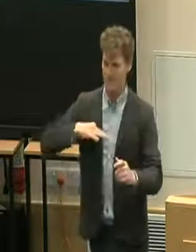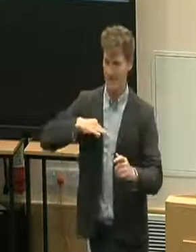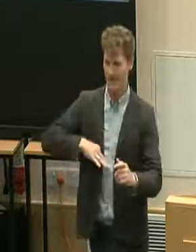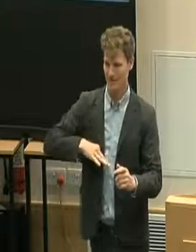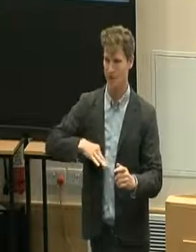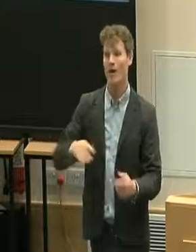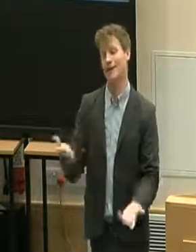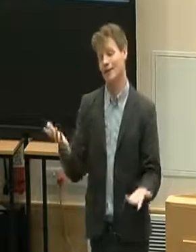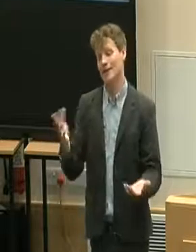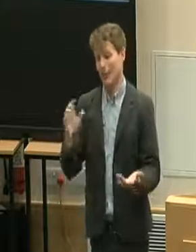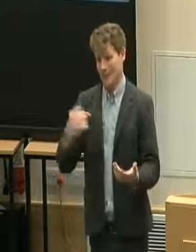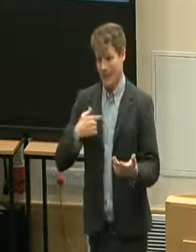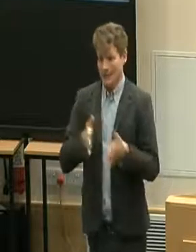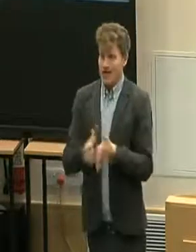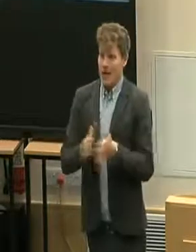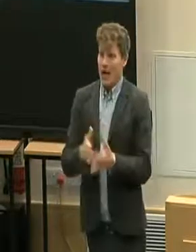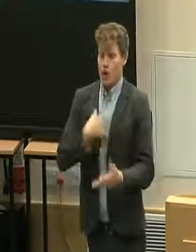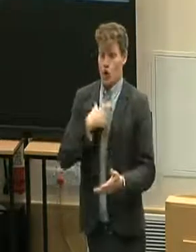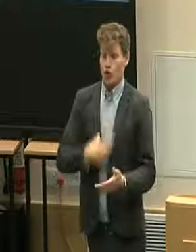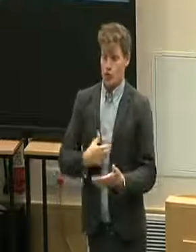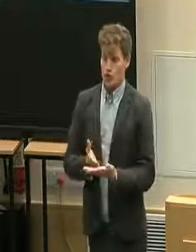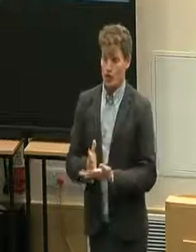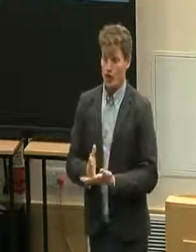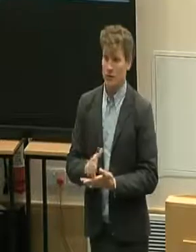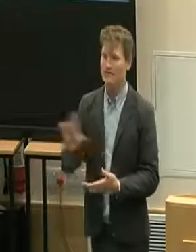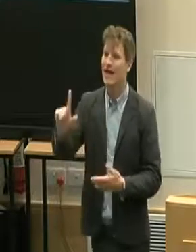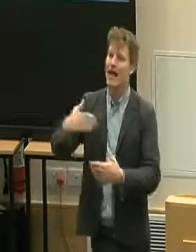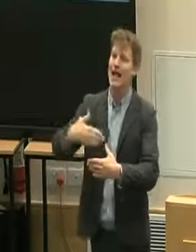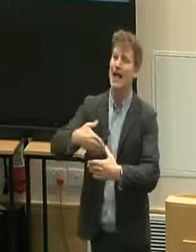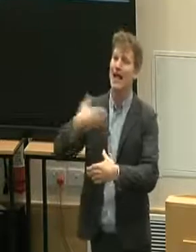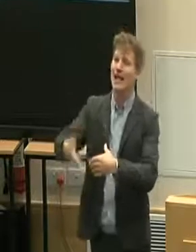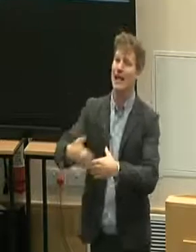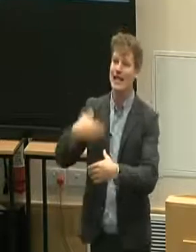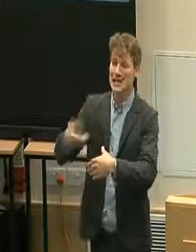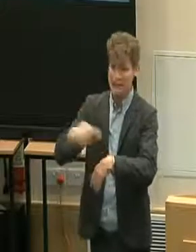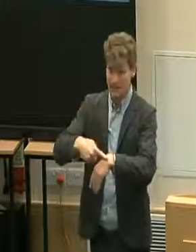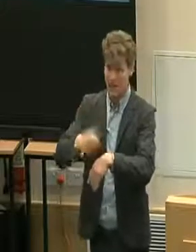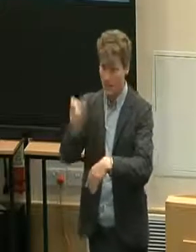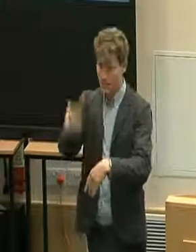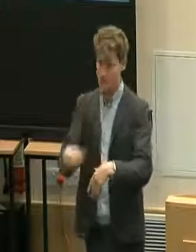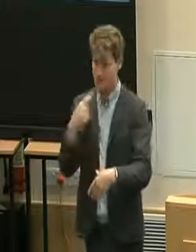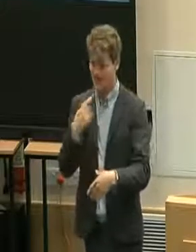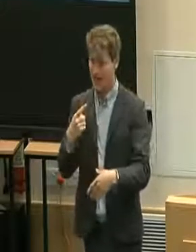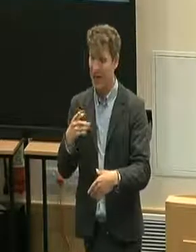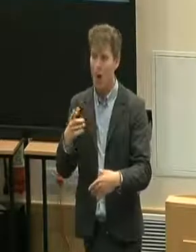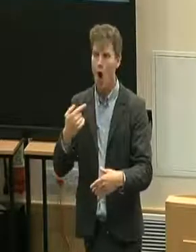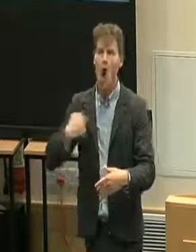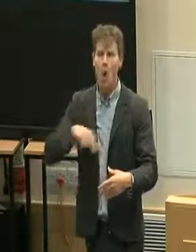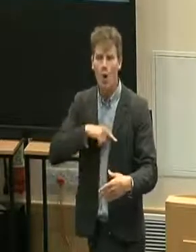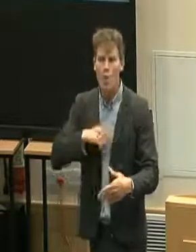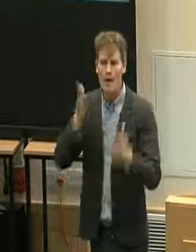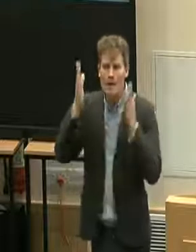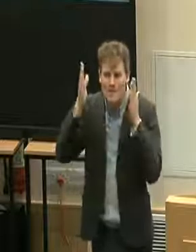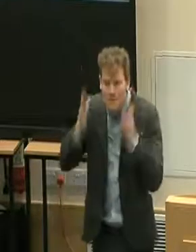the human rights approach. The next time an advocate says, but we insist on the human rights approach, whether they mean it or not, that's what